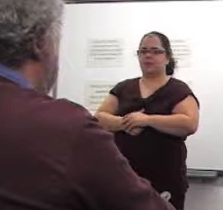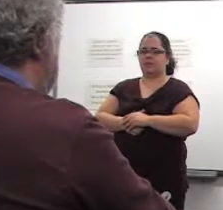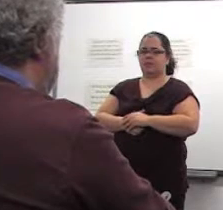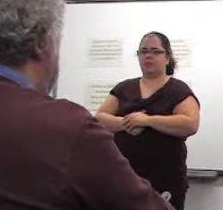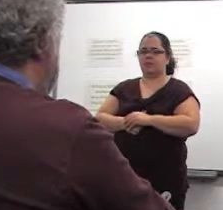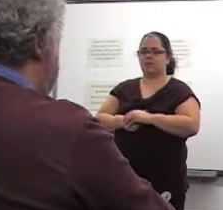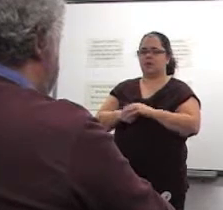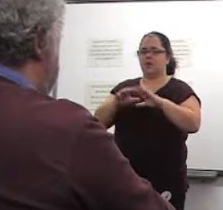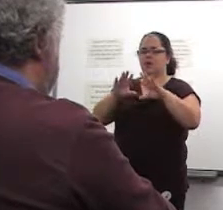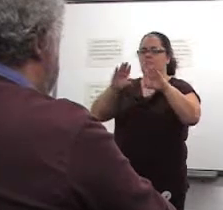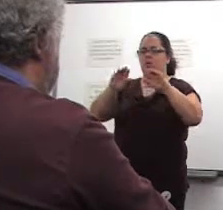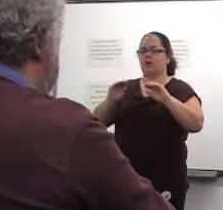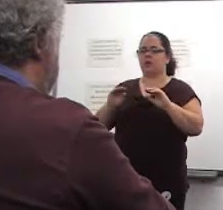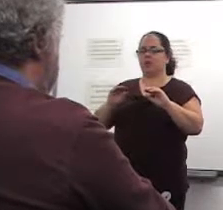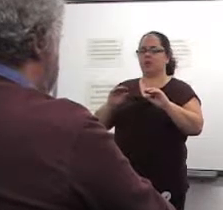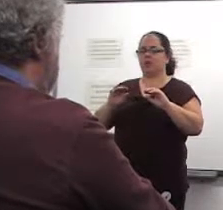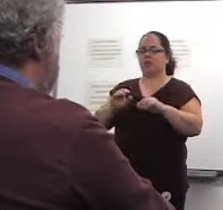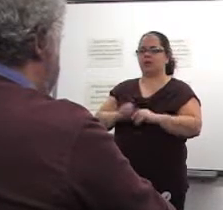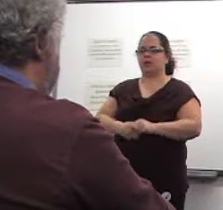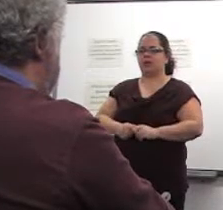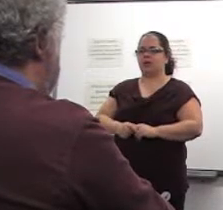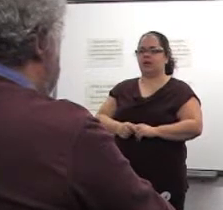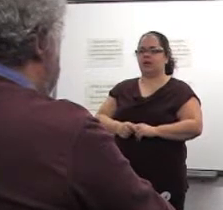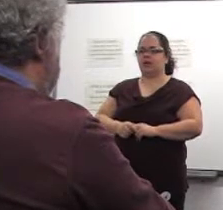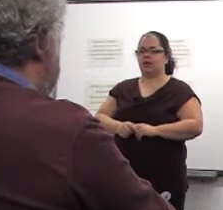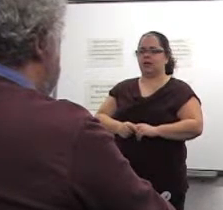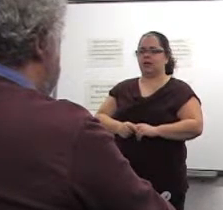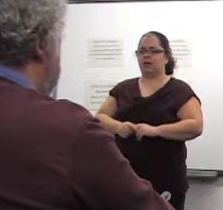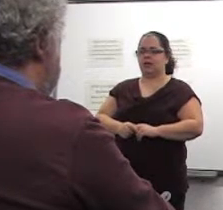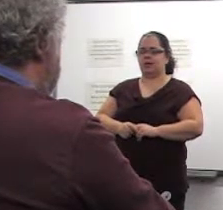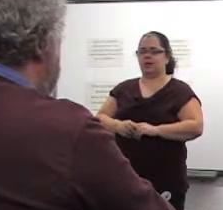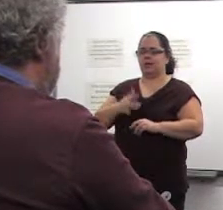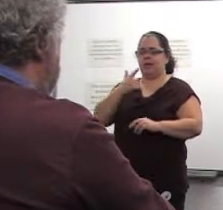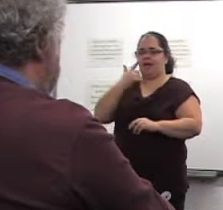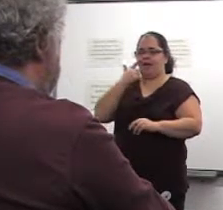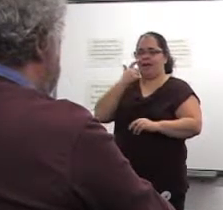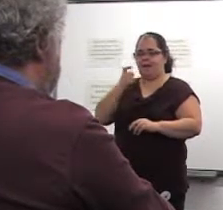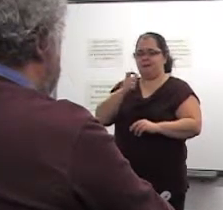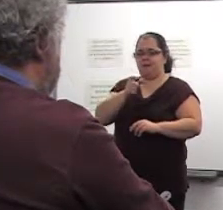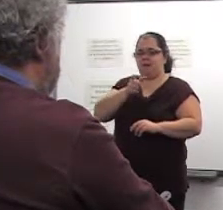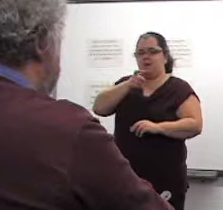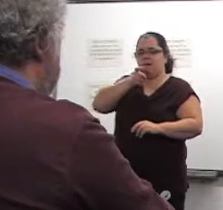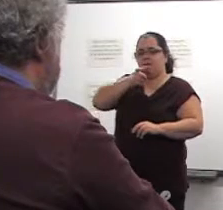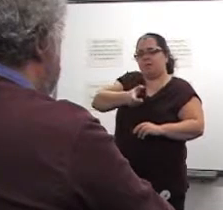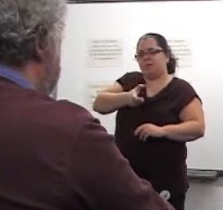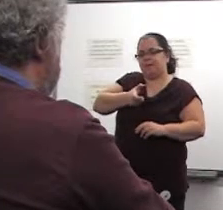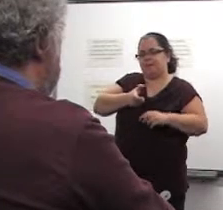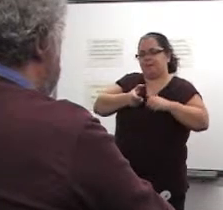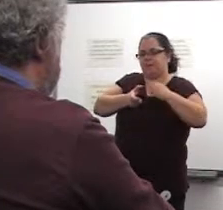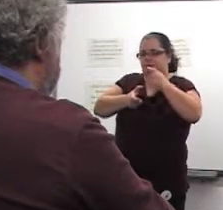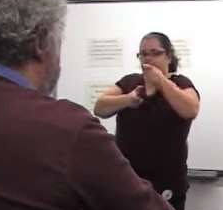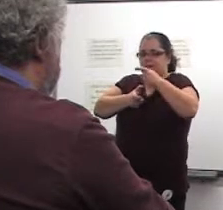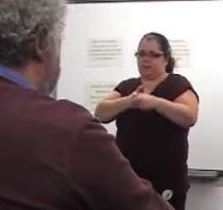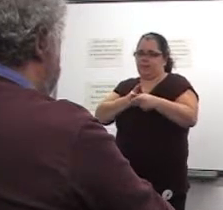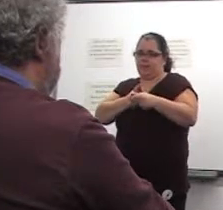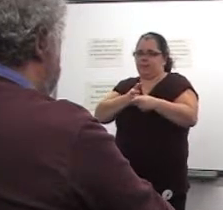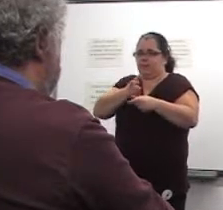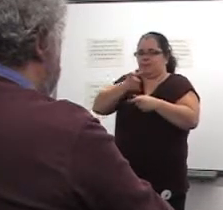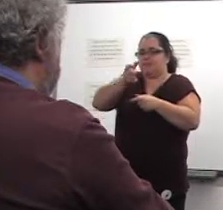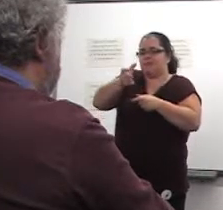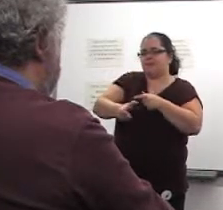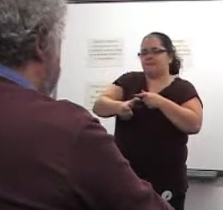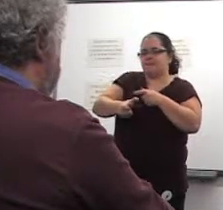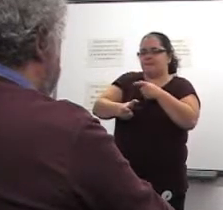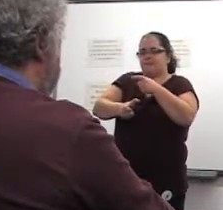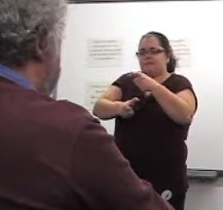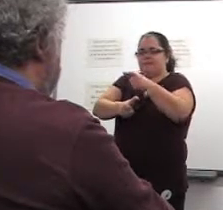She paused. She measured her words steadily and carefully, like footsteps on an